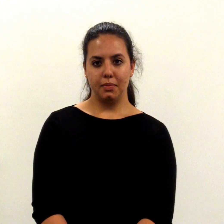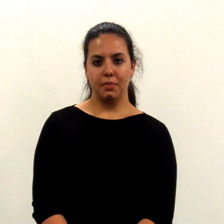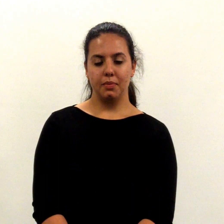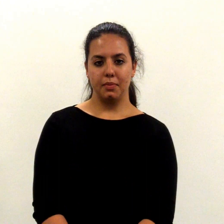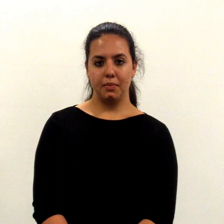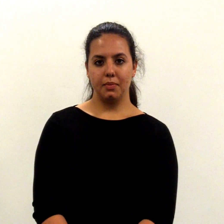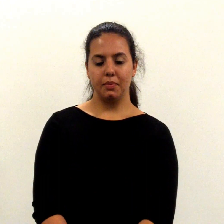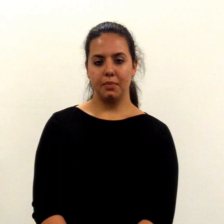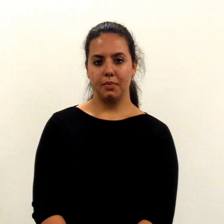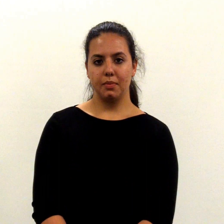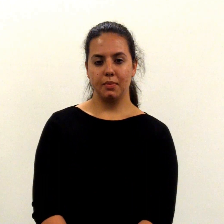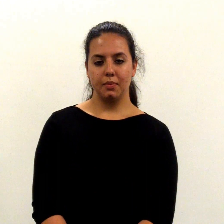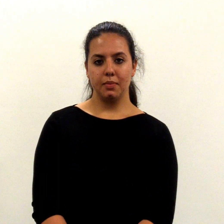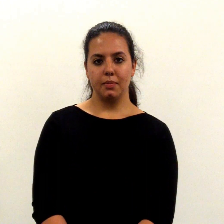him. Like.